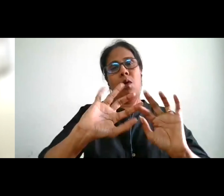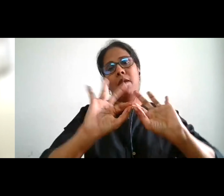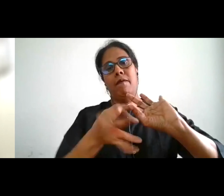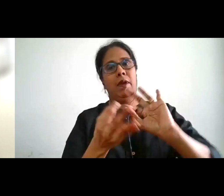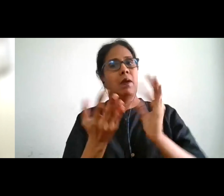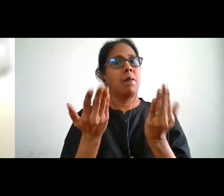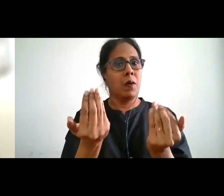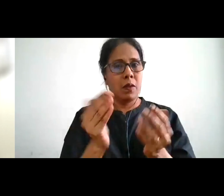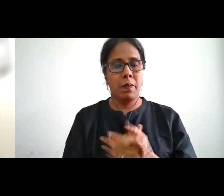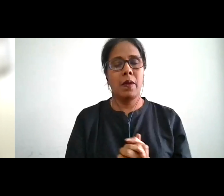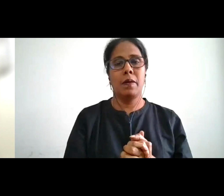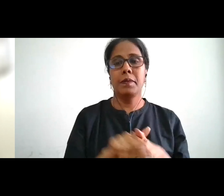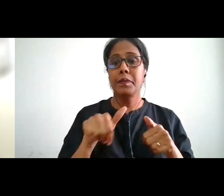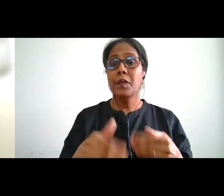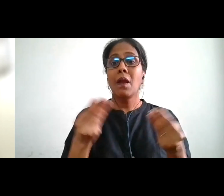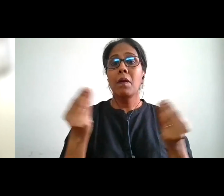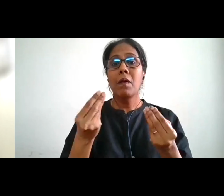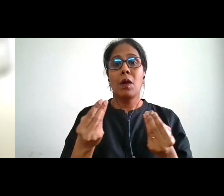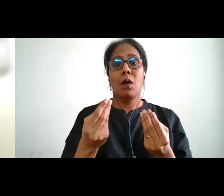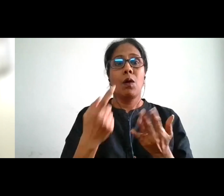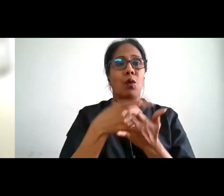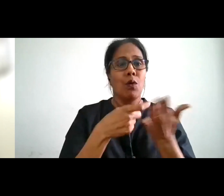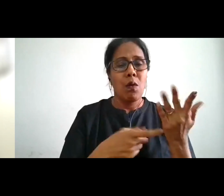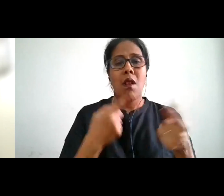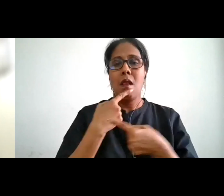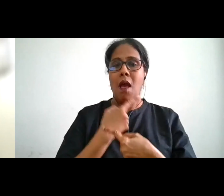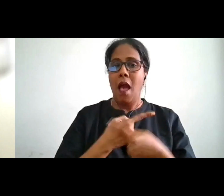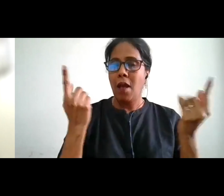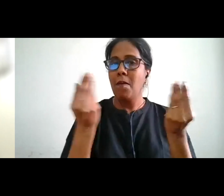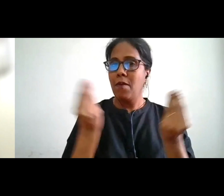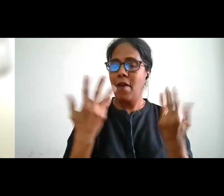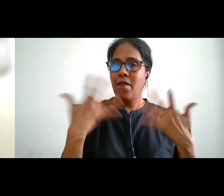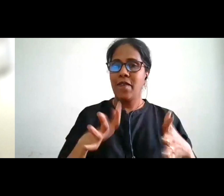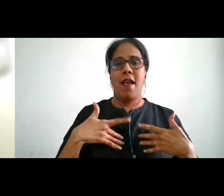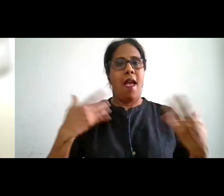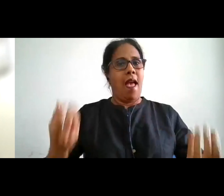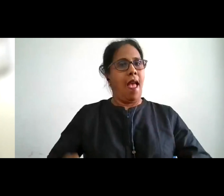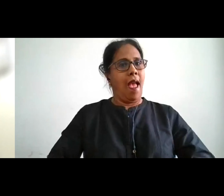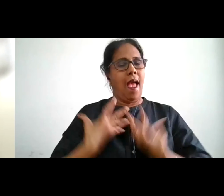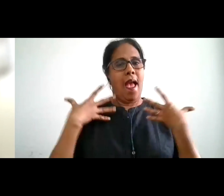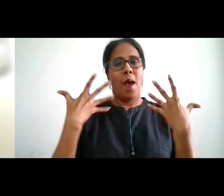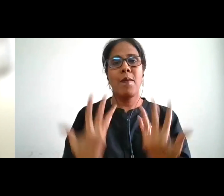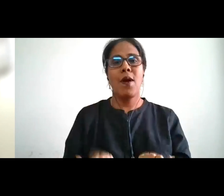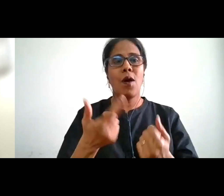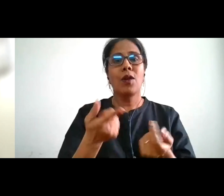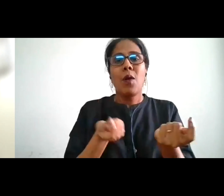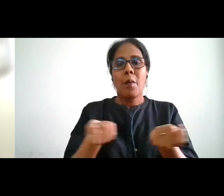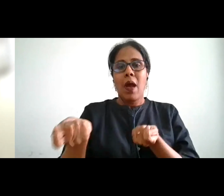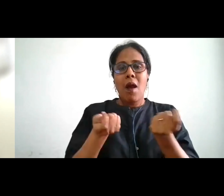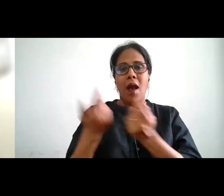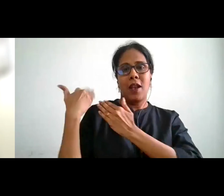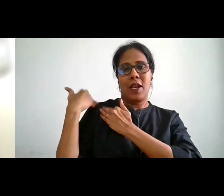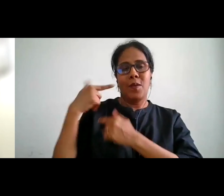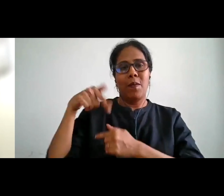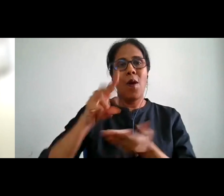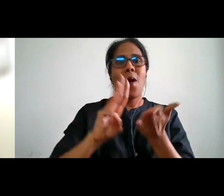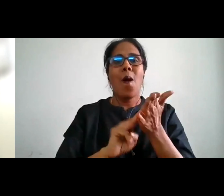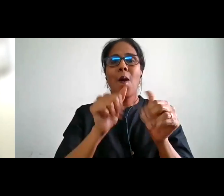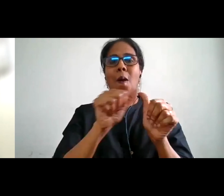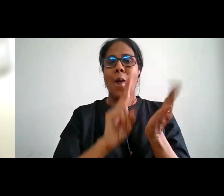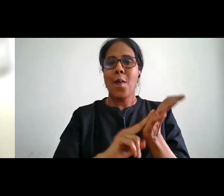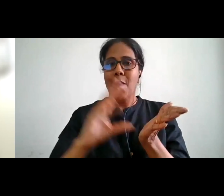With these few announcements out of the way, it is a pleasure for me to hand over to the moderator for the event, Mr. Manohar Raja.